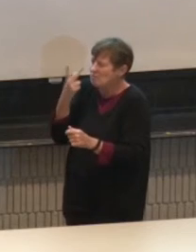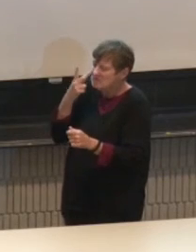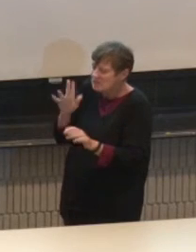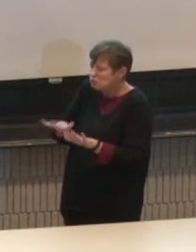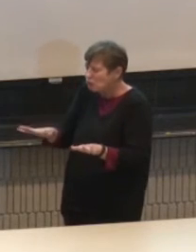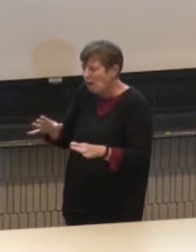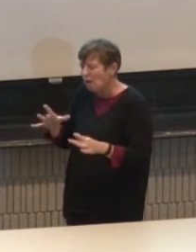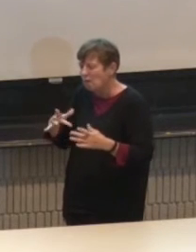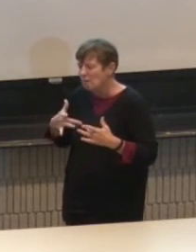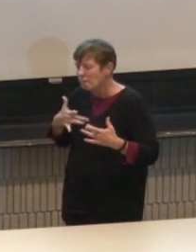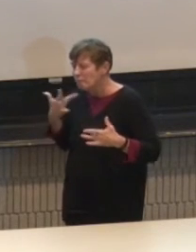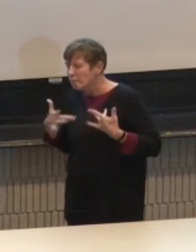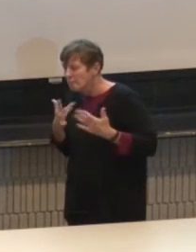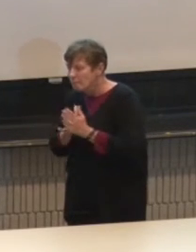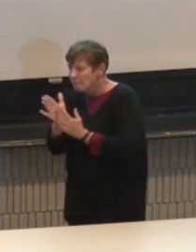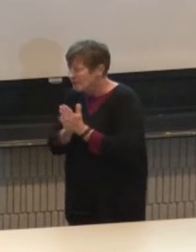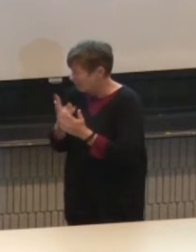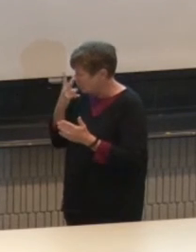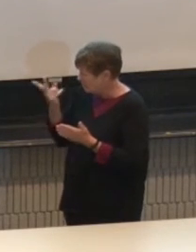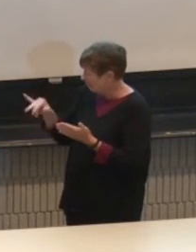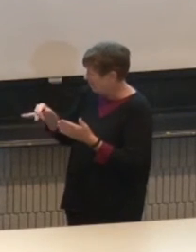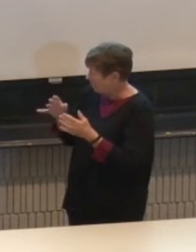Have you come across that?